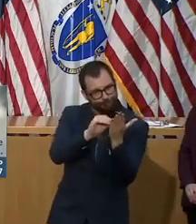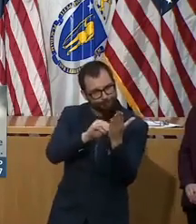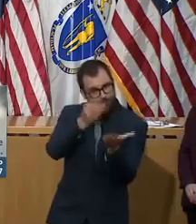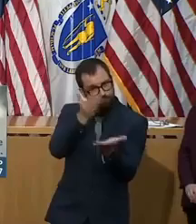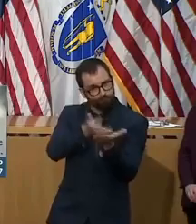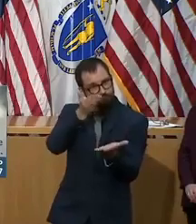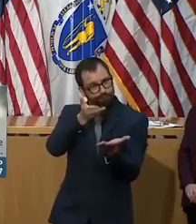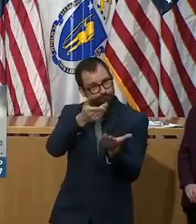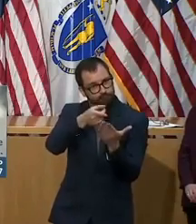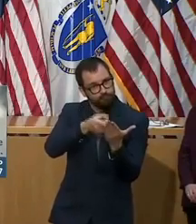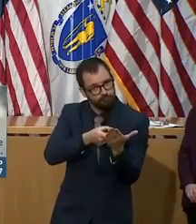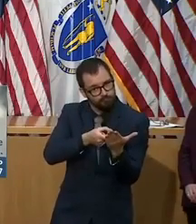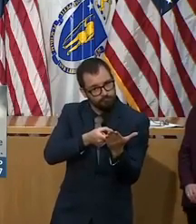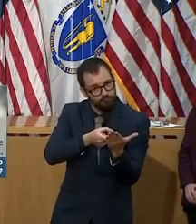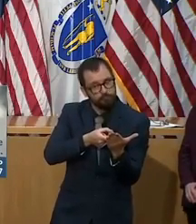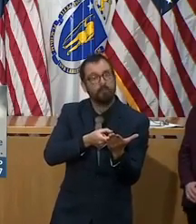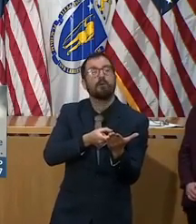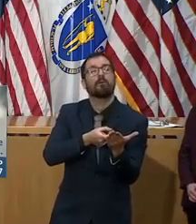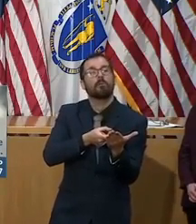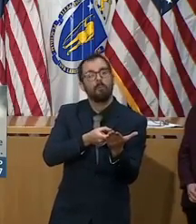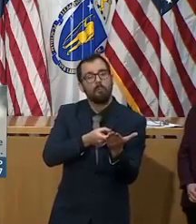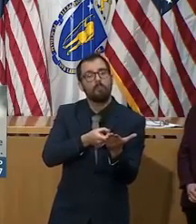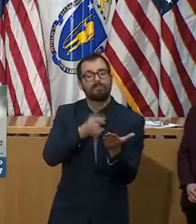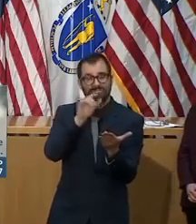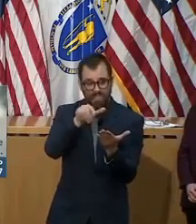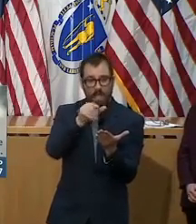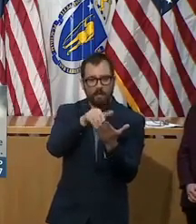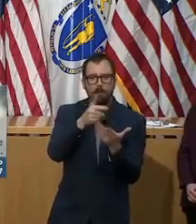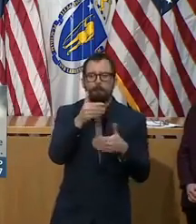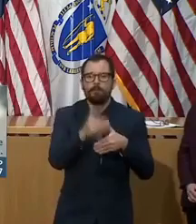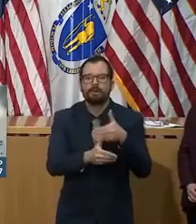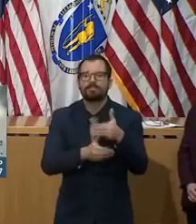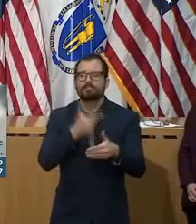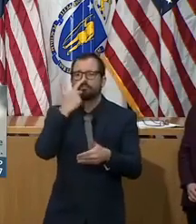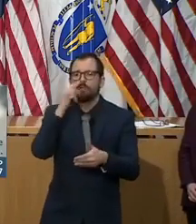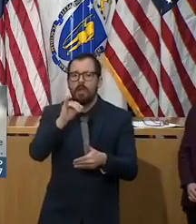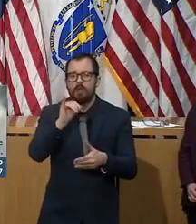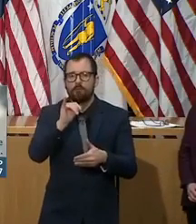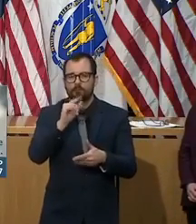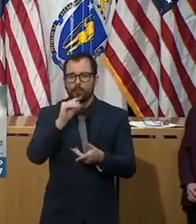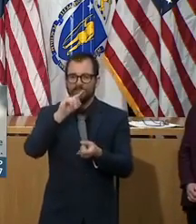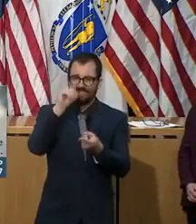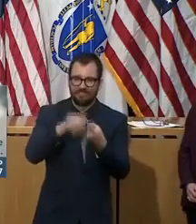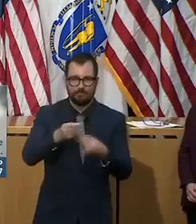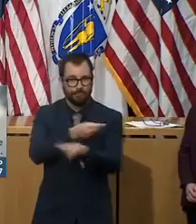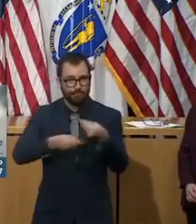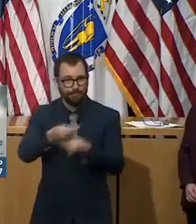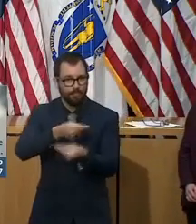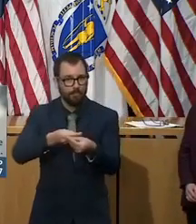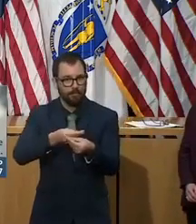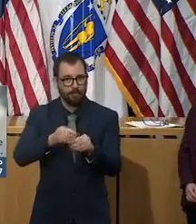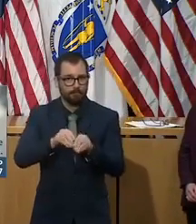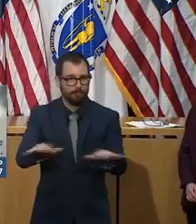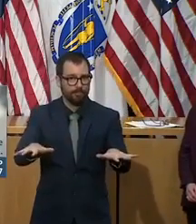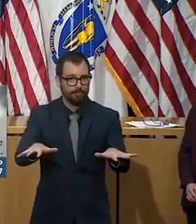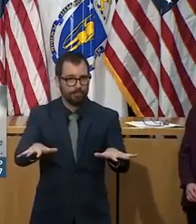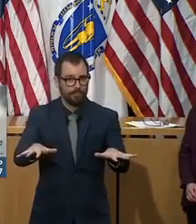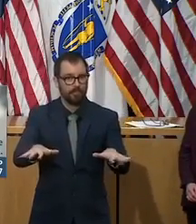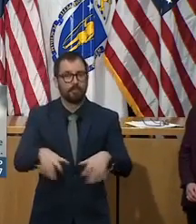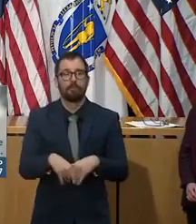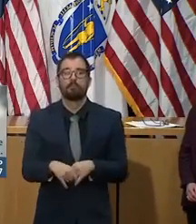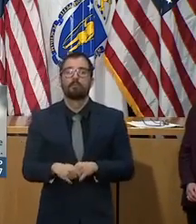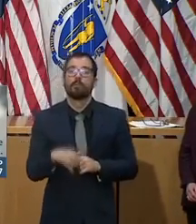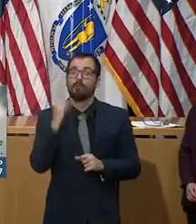proposal and protocol around infection control. Because if you're doing that, then the testing